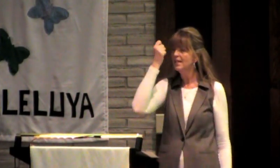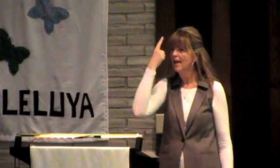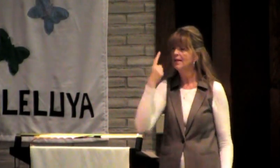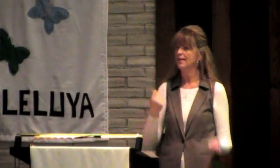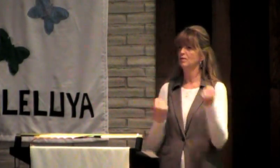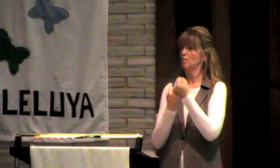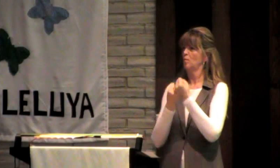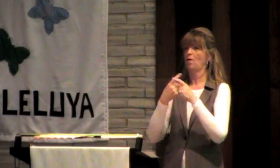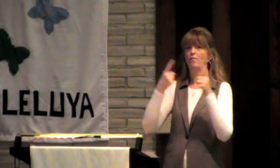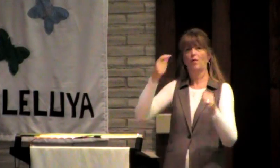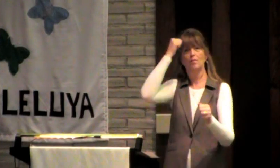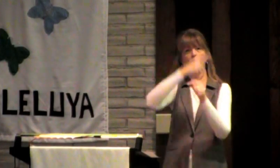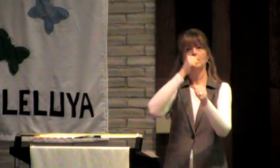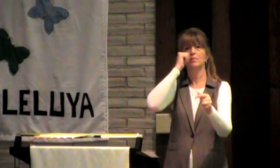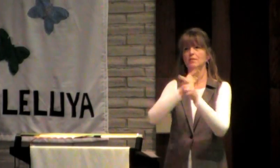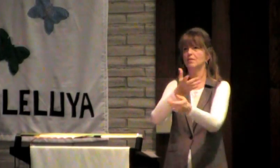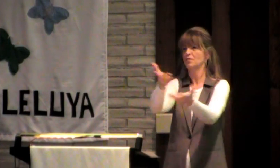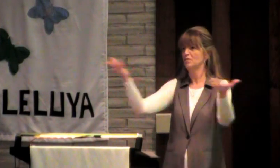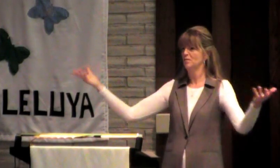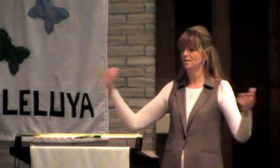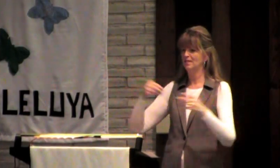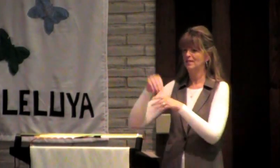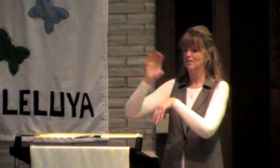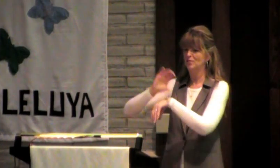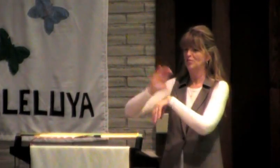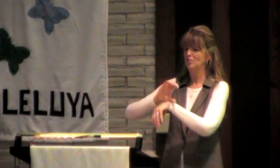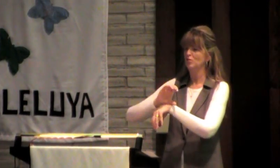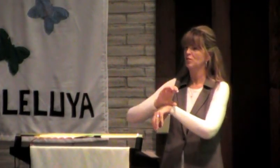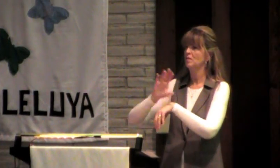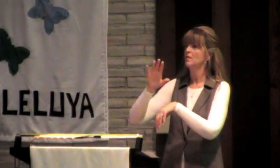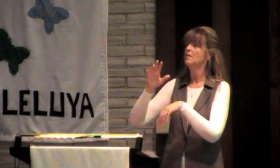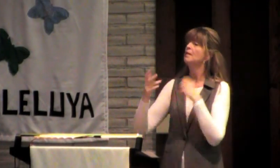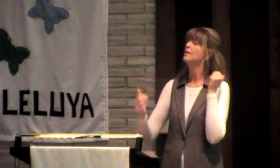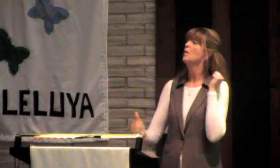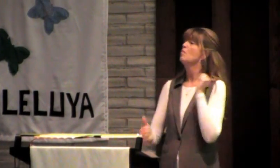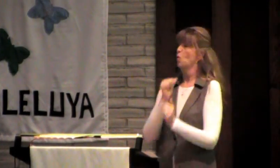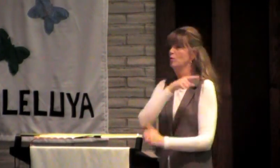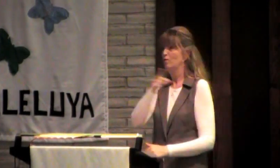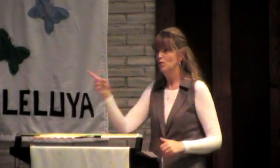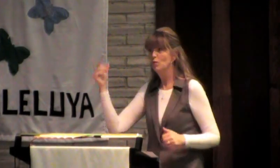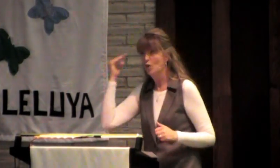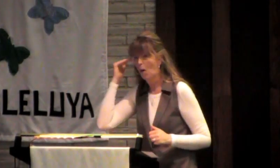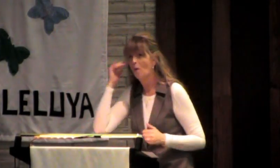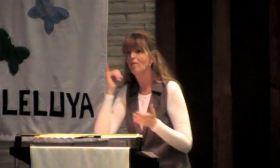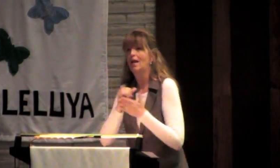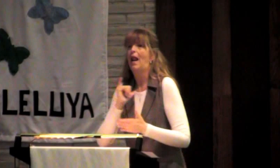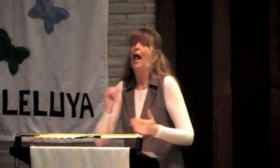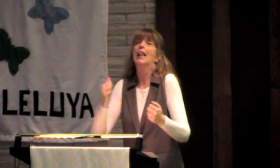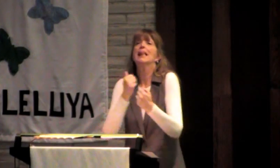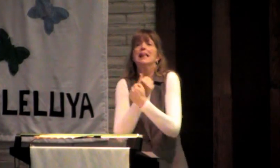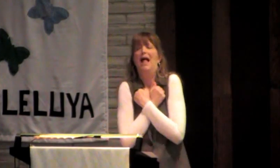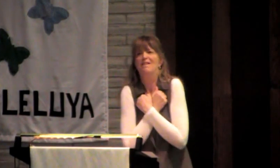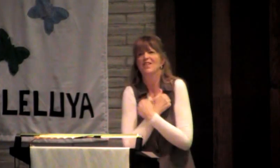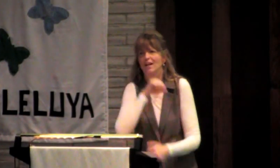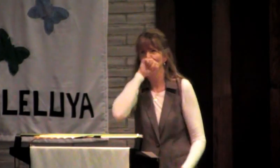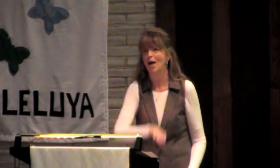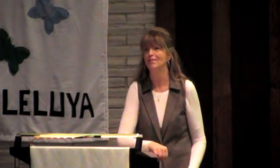guidance, love, understanding, and support from our brothers and sisters at the church. Most of you know that I